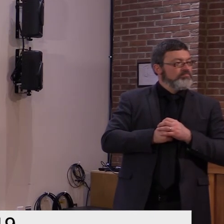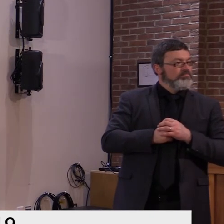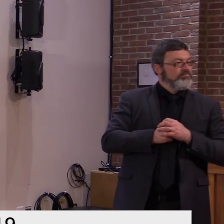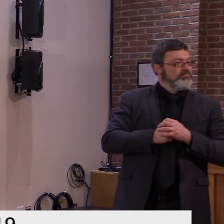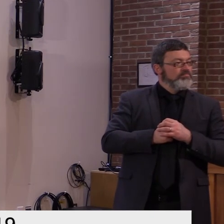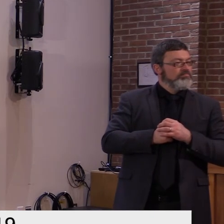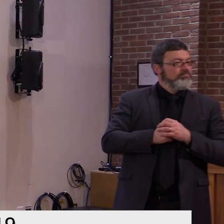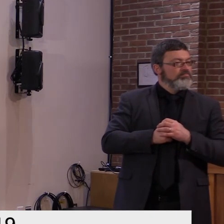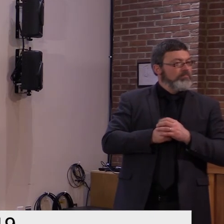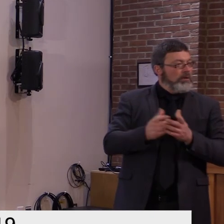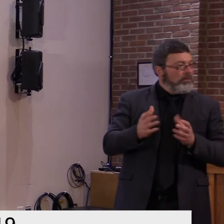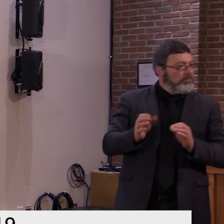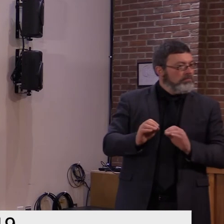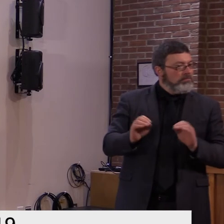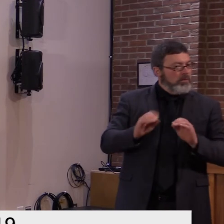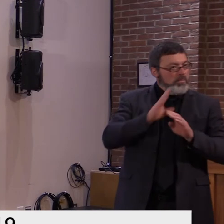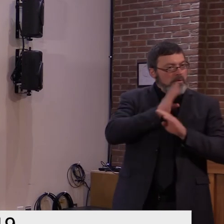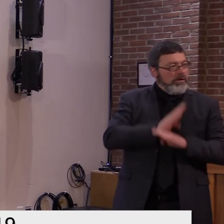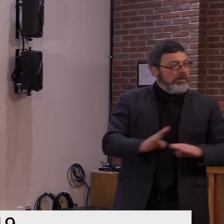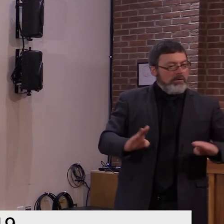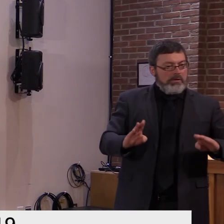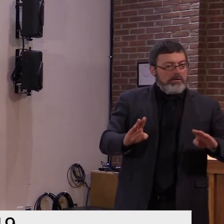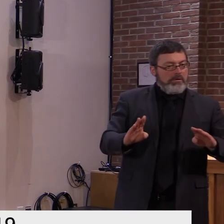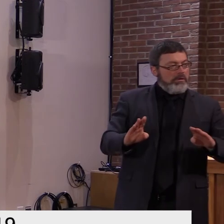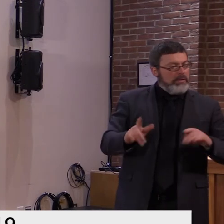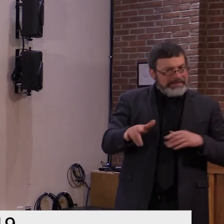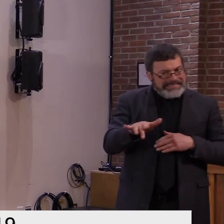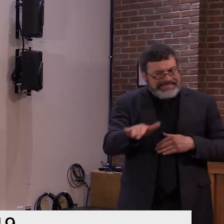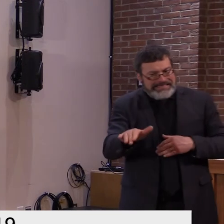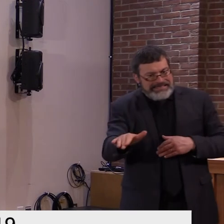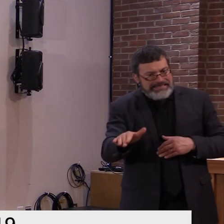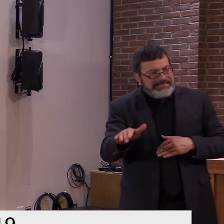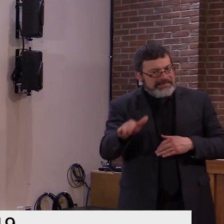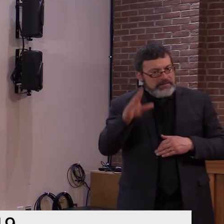Ham Davis? I got.